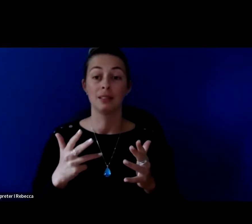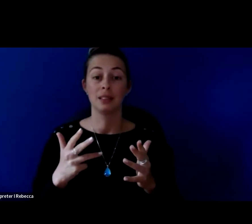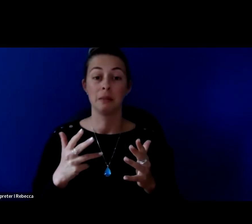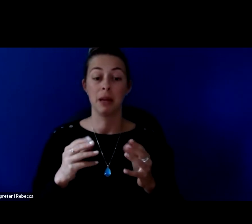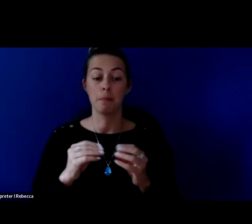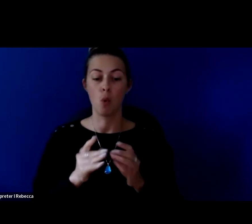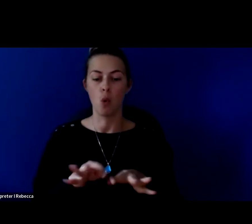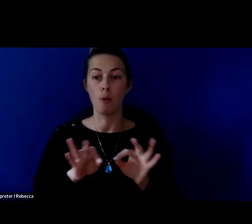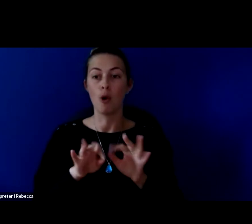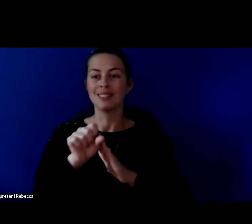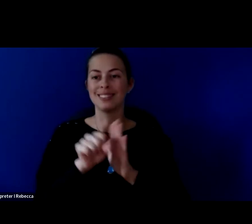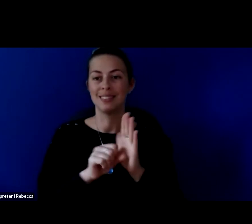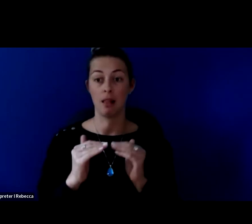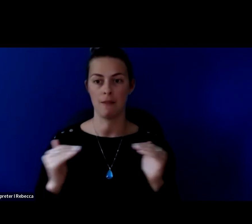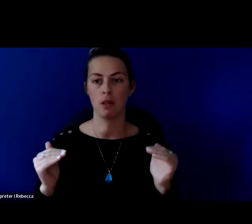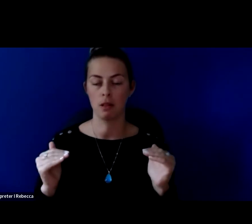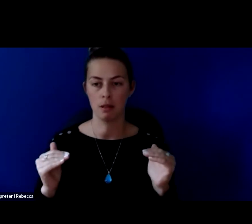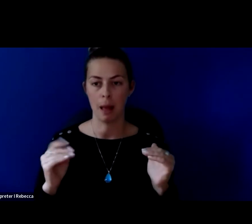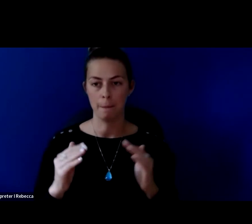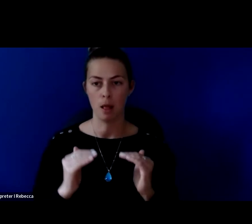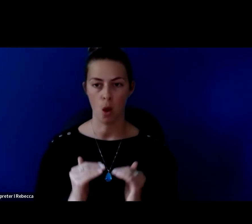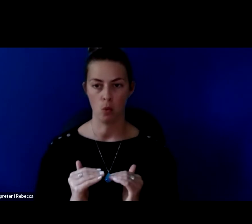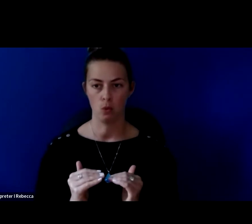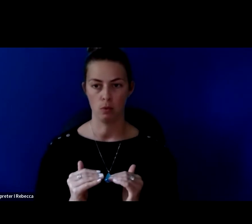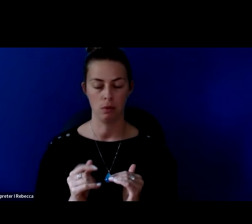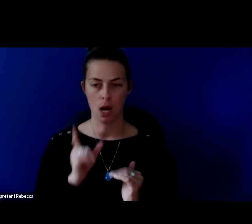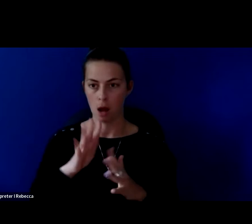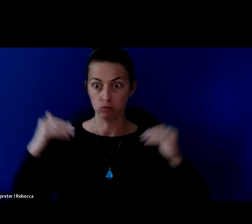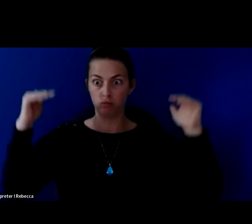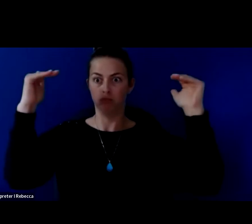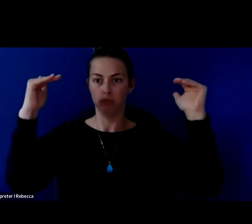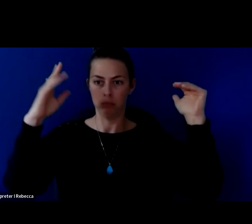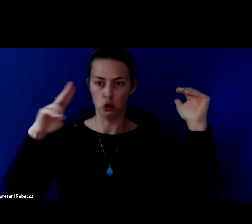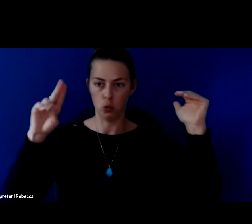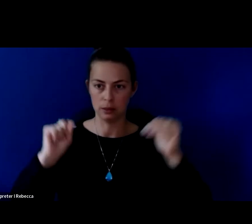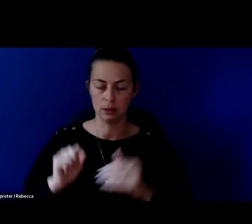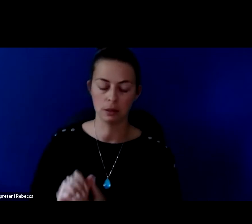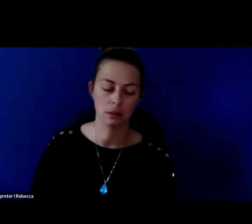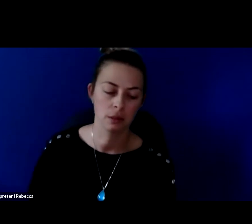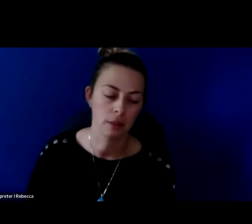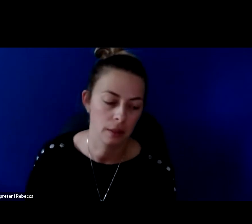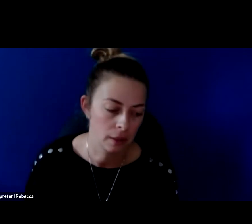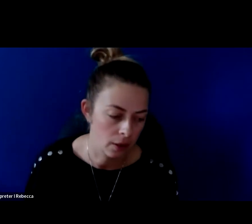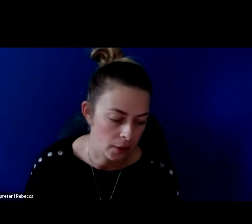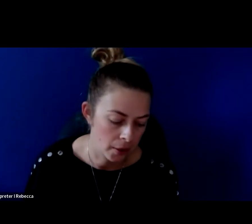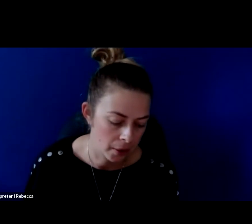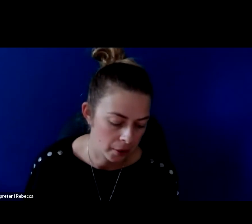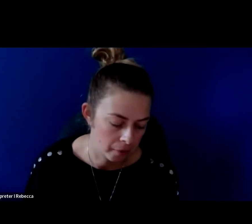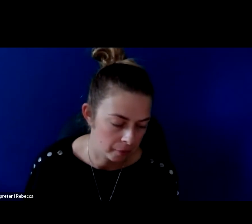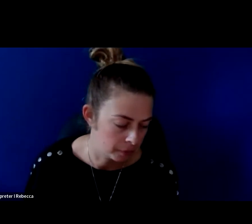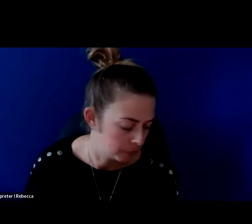I constantly think about. Two, as well, as I feel as if attention has purely been focused on these